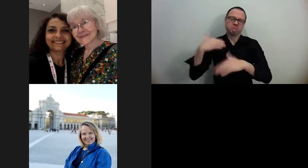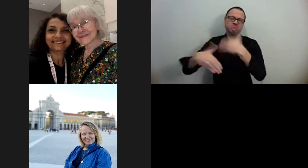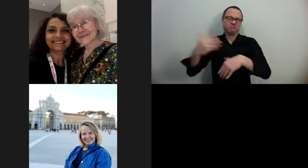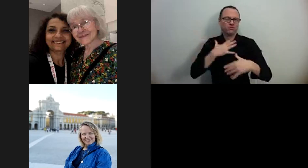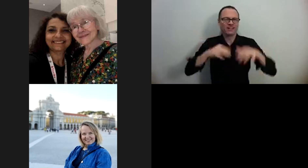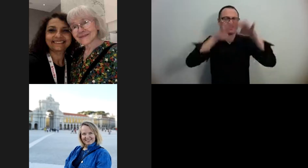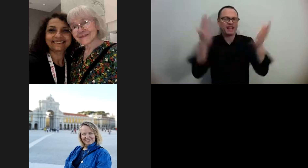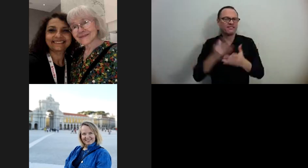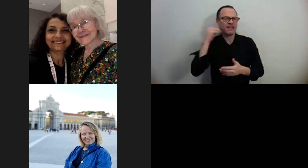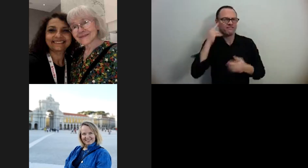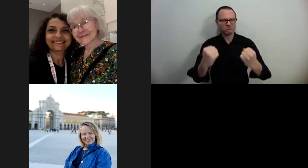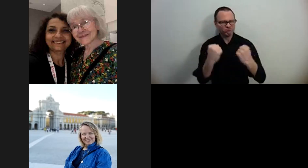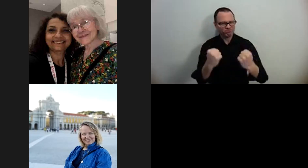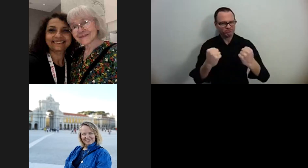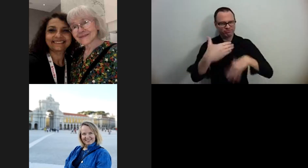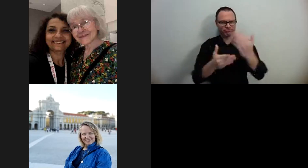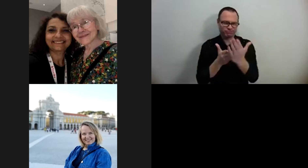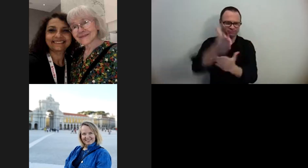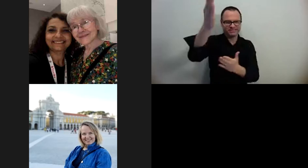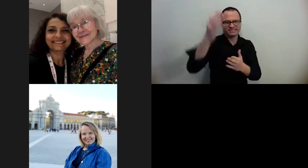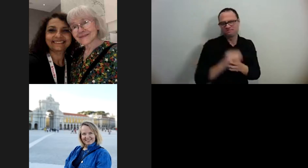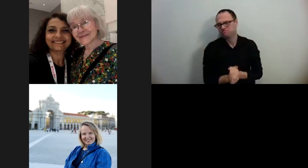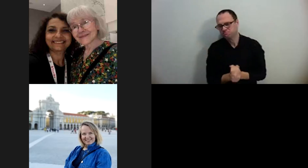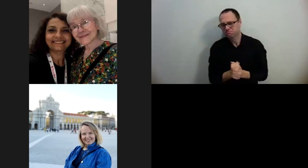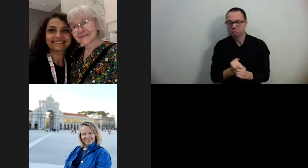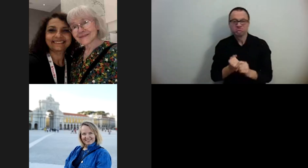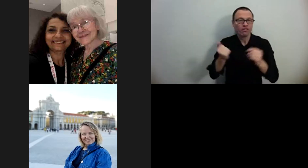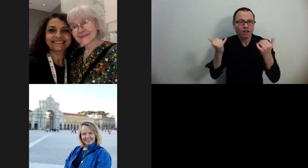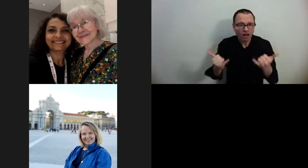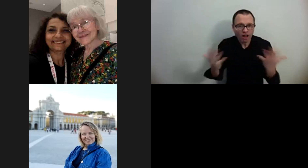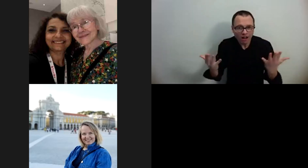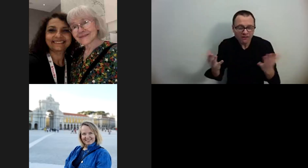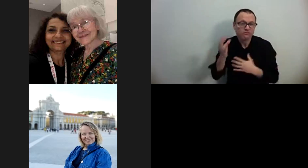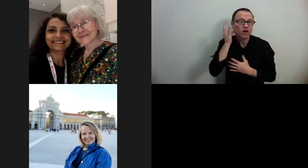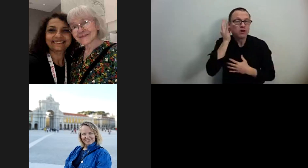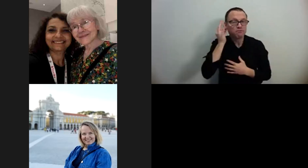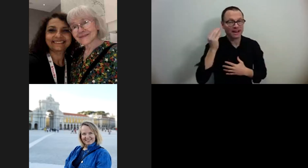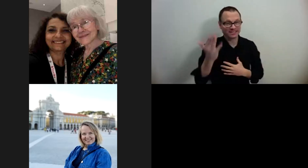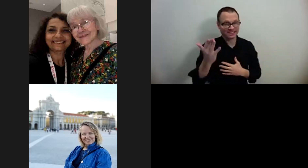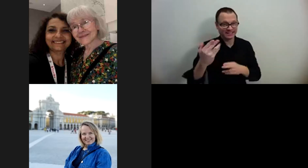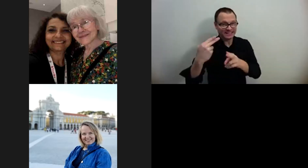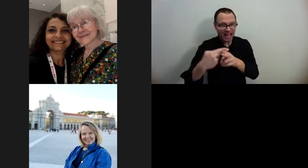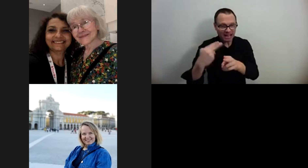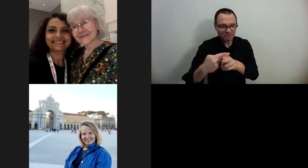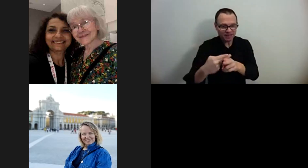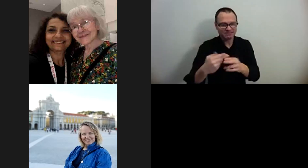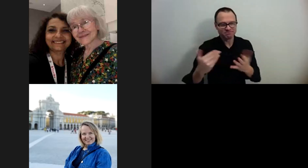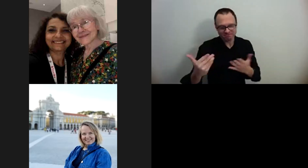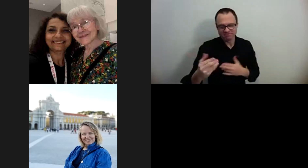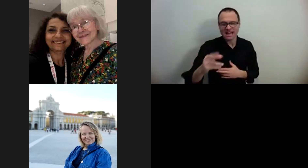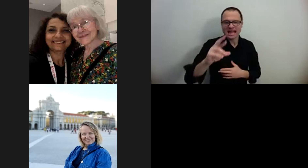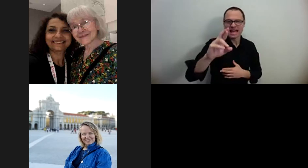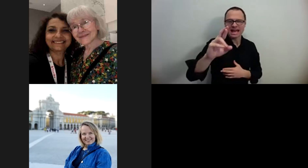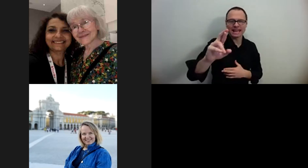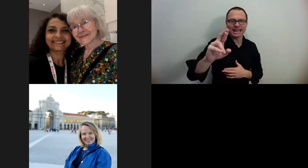So I invited her to present last week as a deaf role model. Now we have another